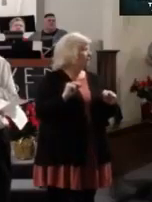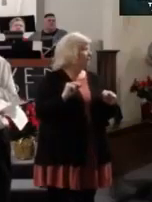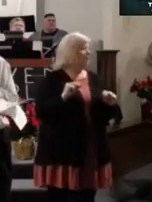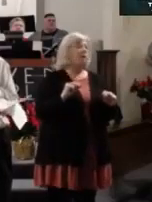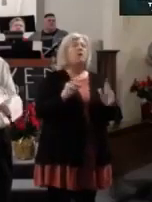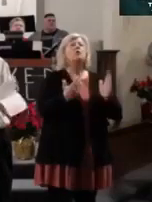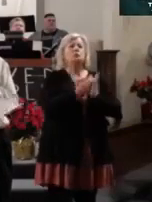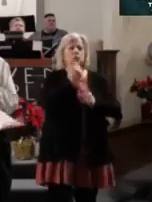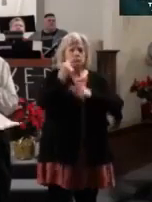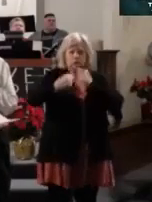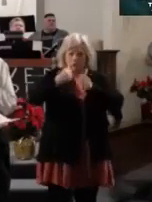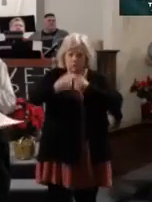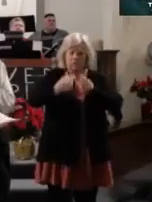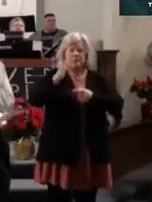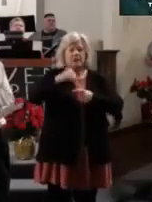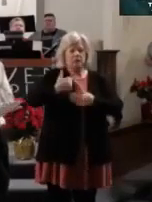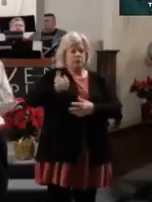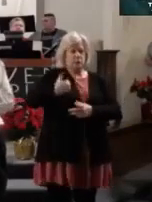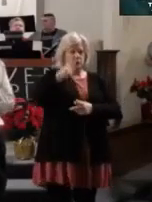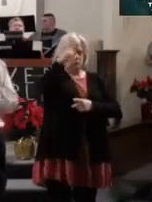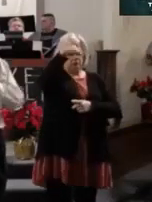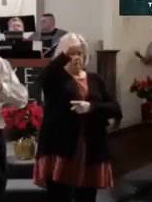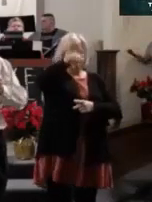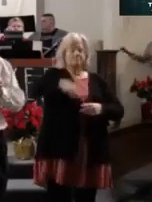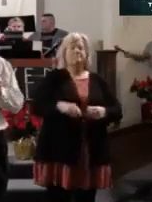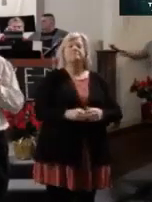Yeah, that's the youth group.